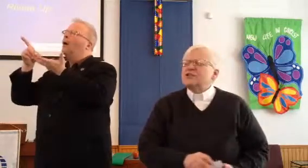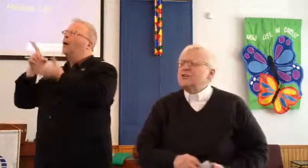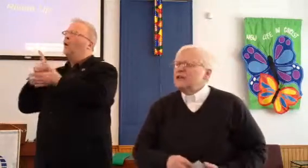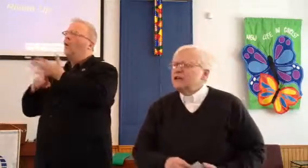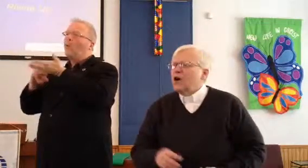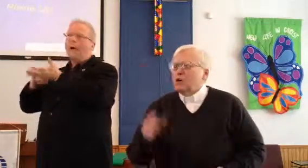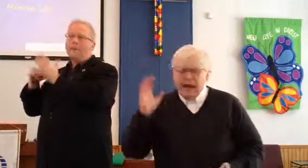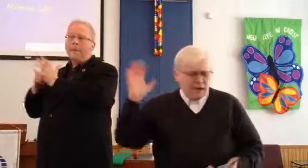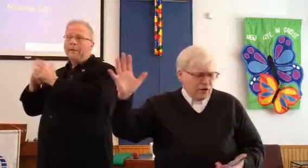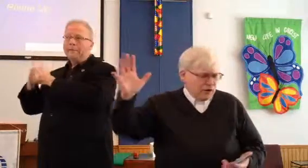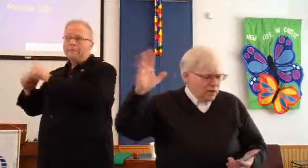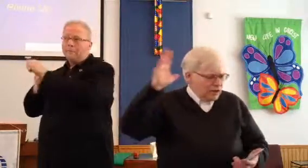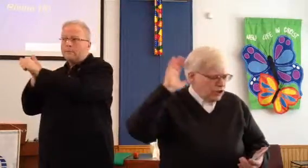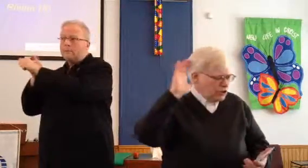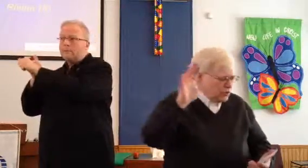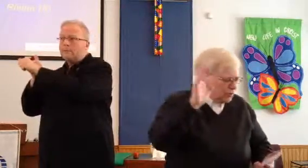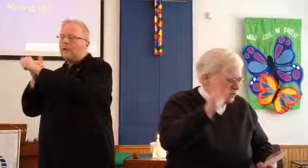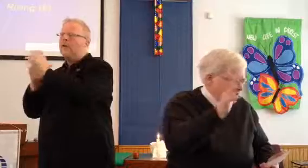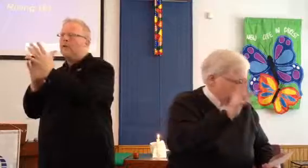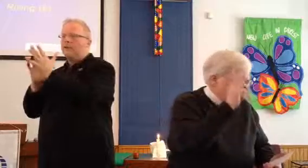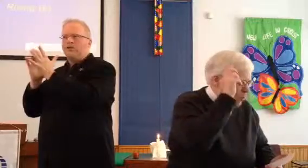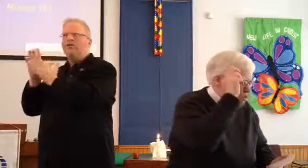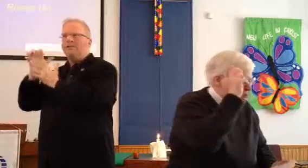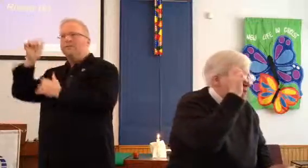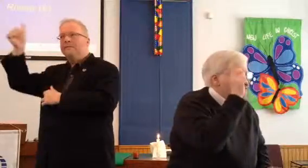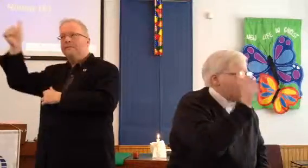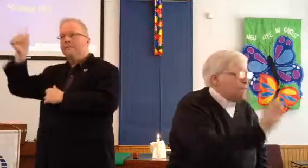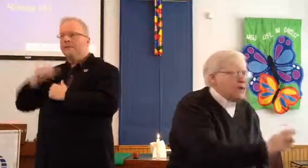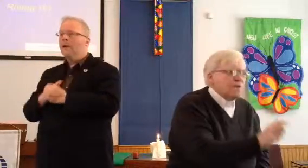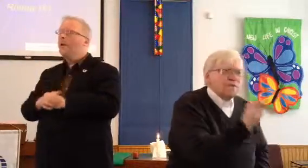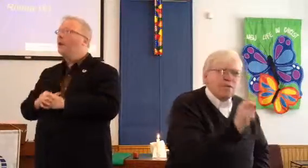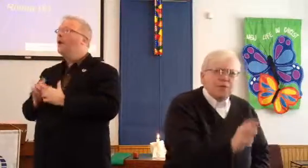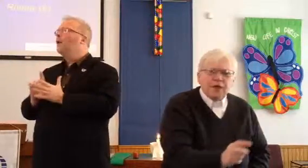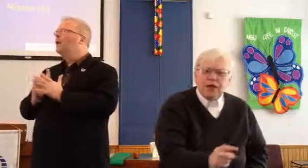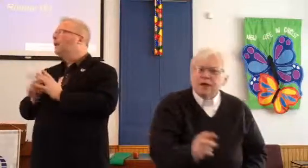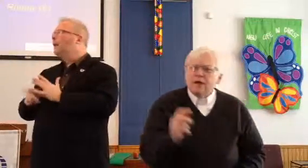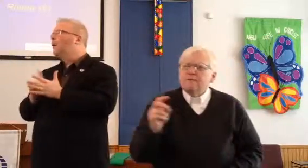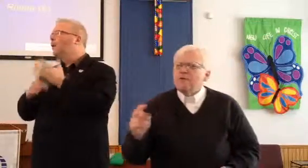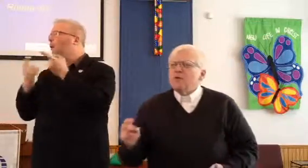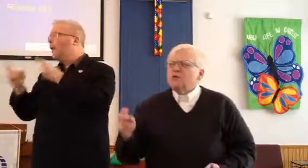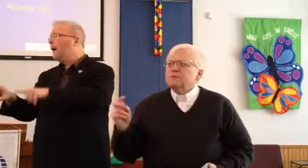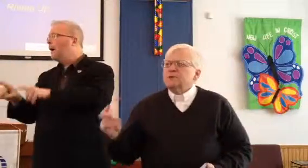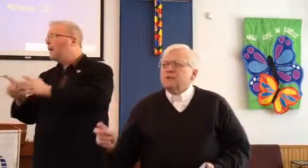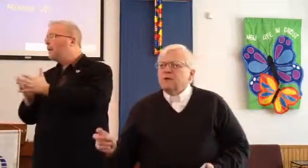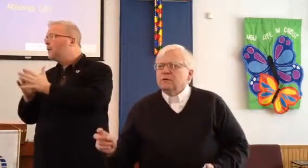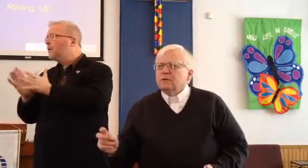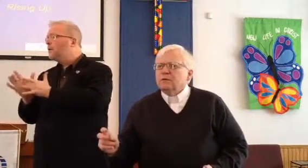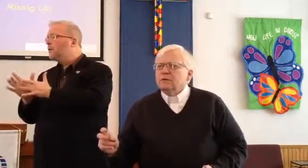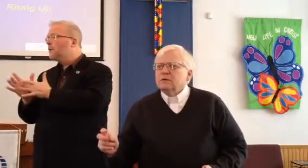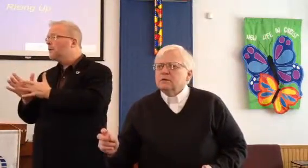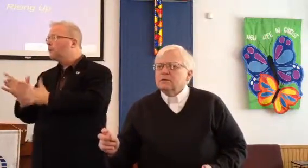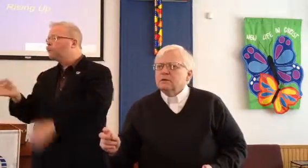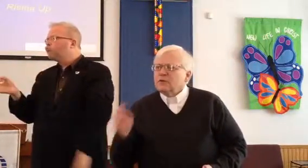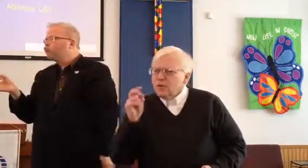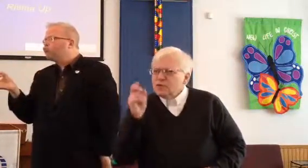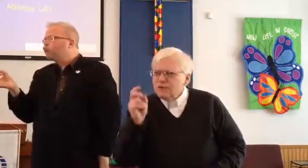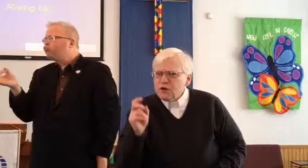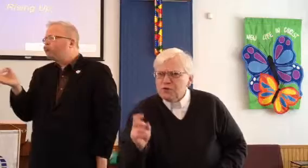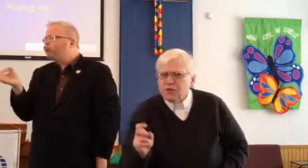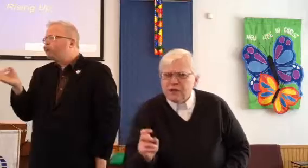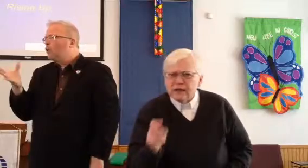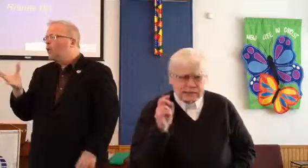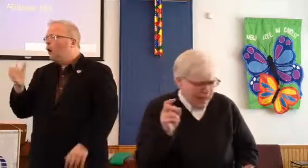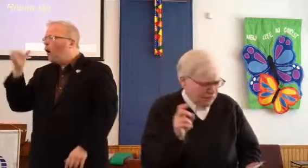And as we know, later, Jesus was to face the most fearful thing for most people. The